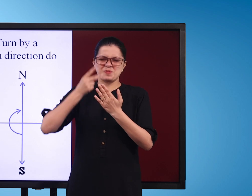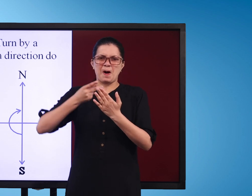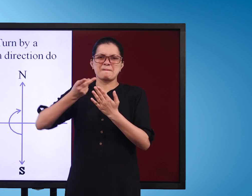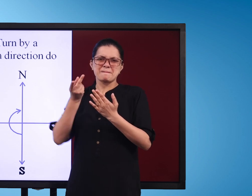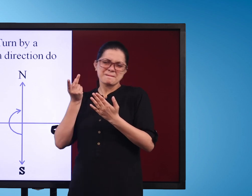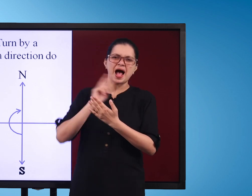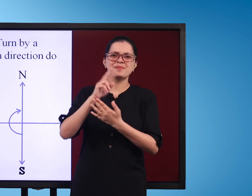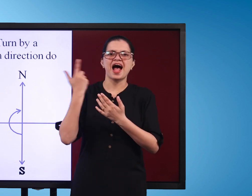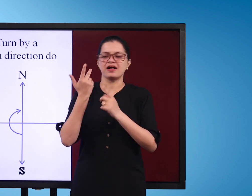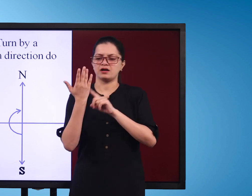Stand facing south.